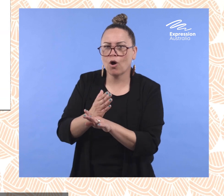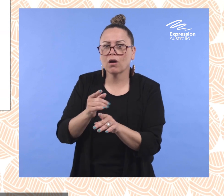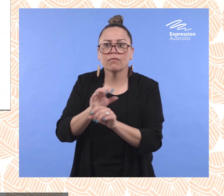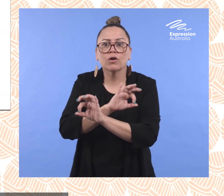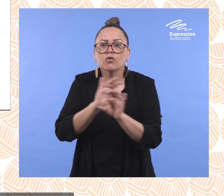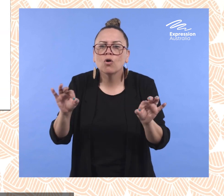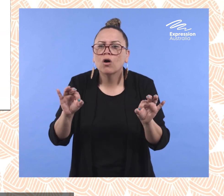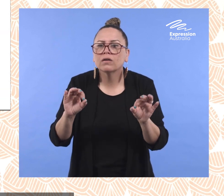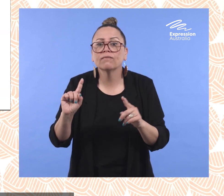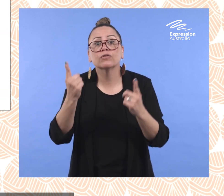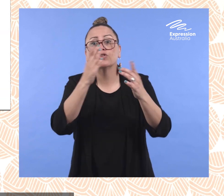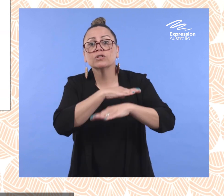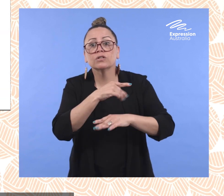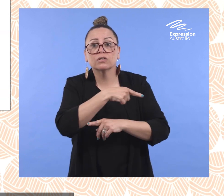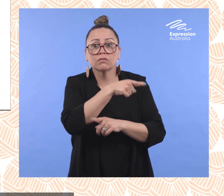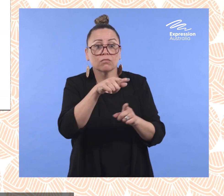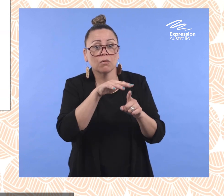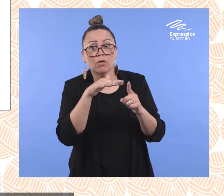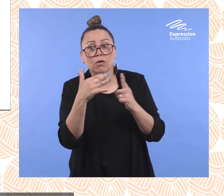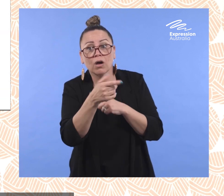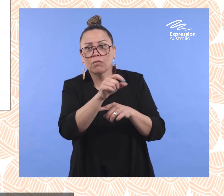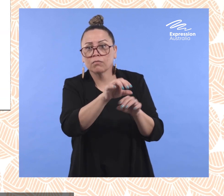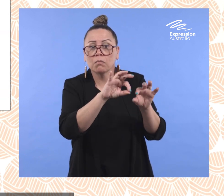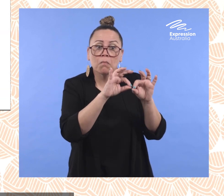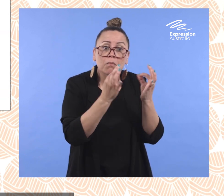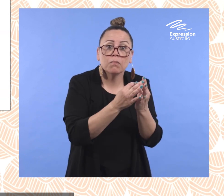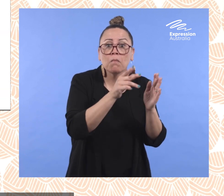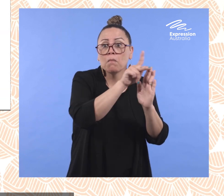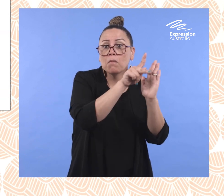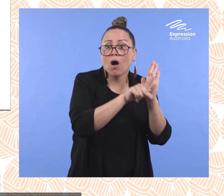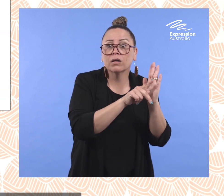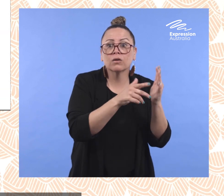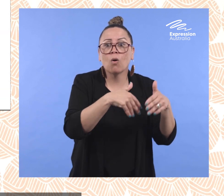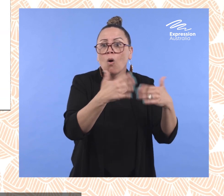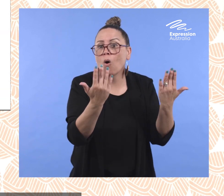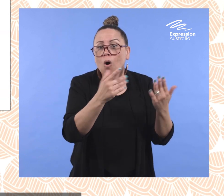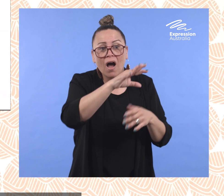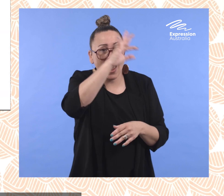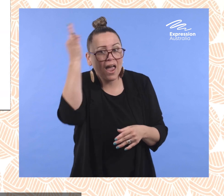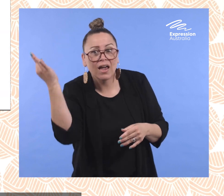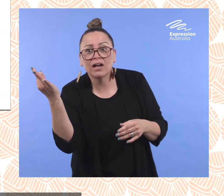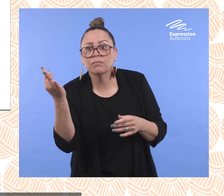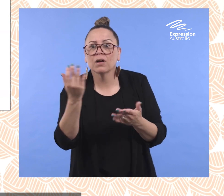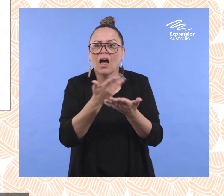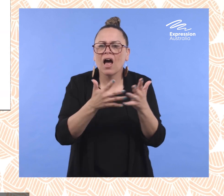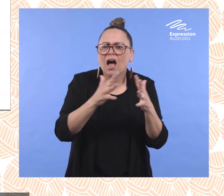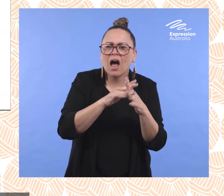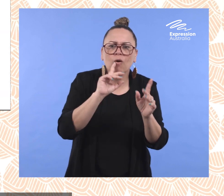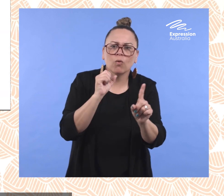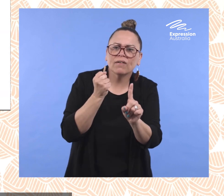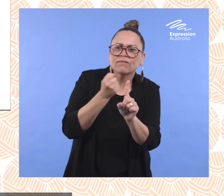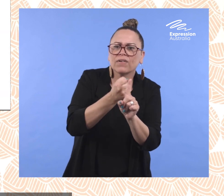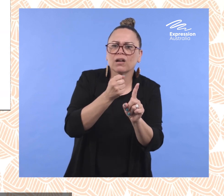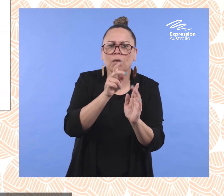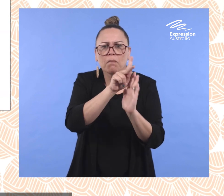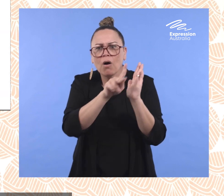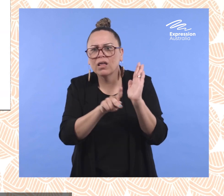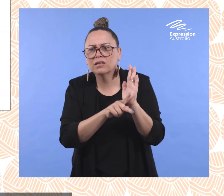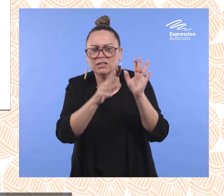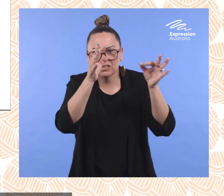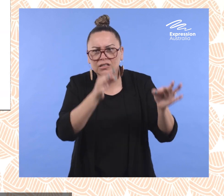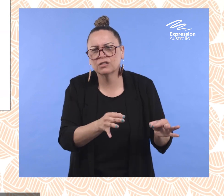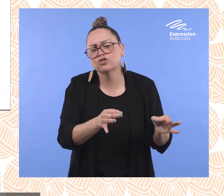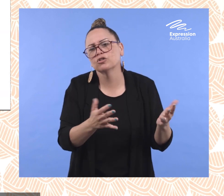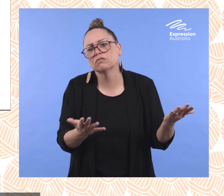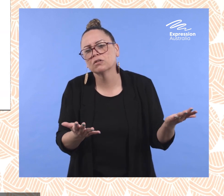in a non-Indigenous context, that our work, policies or outcomes that have had input by people affected by the